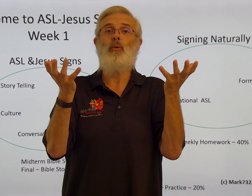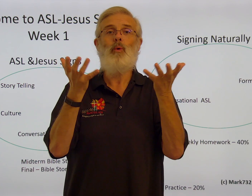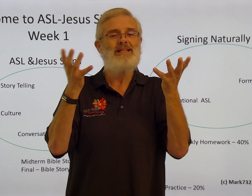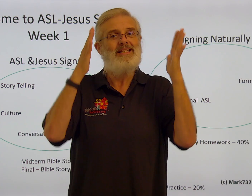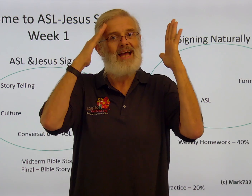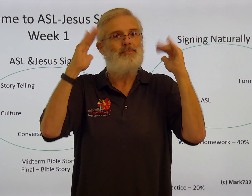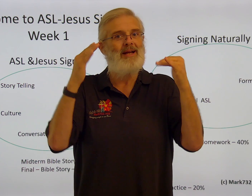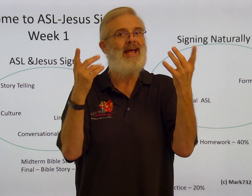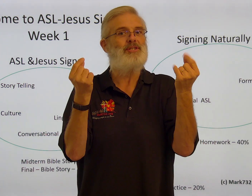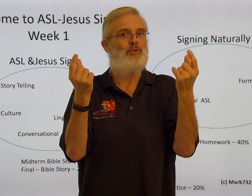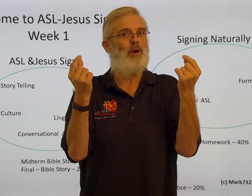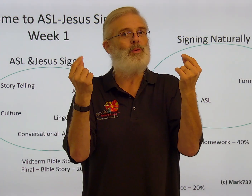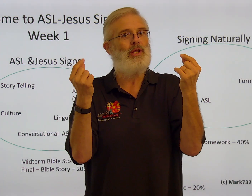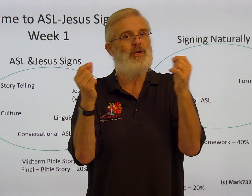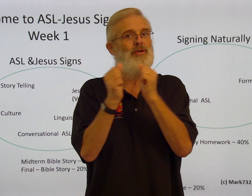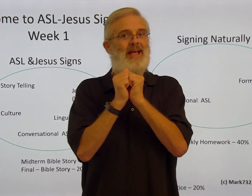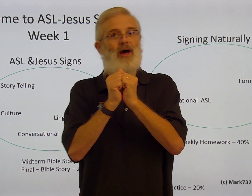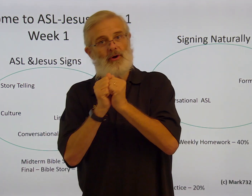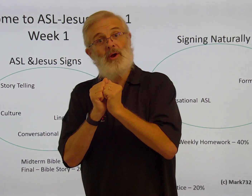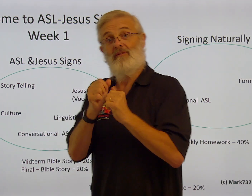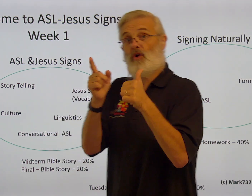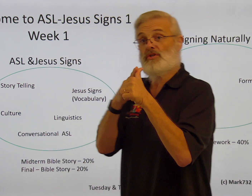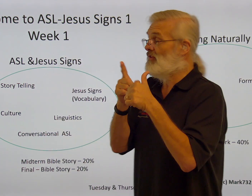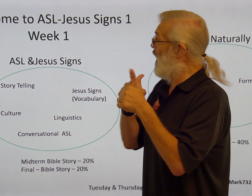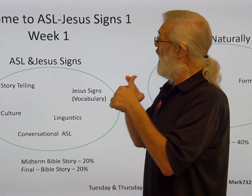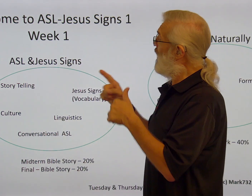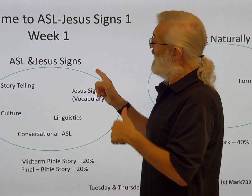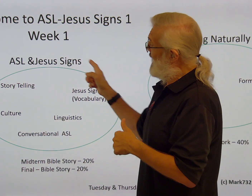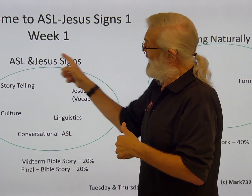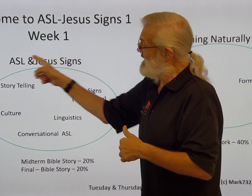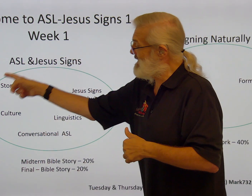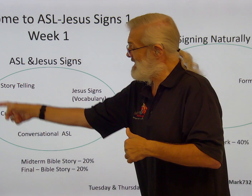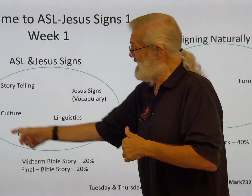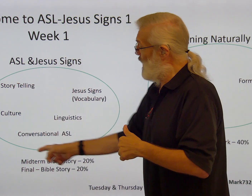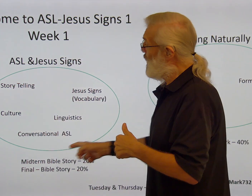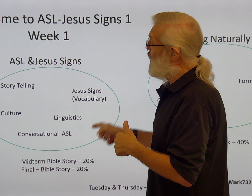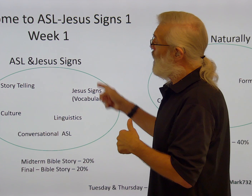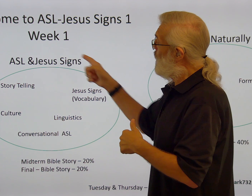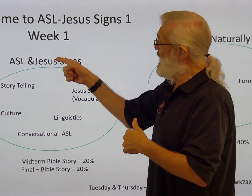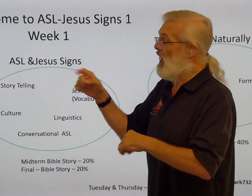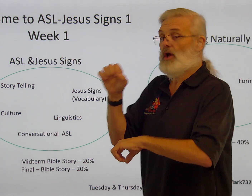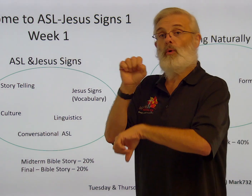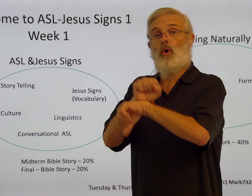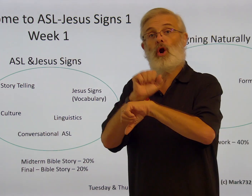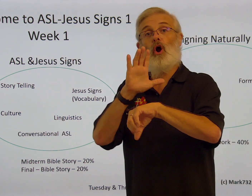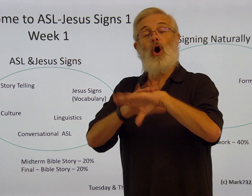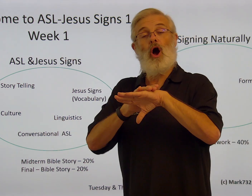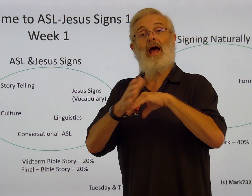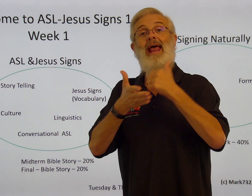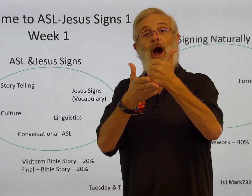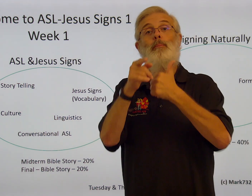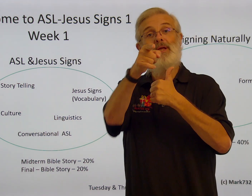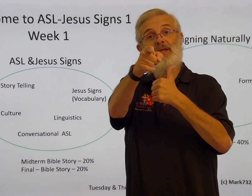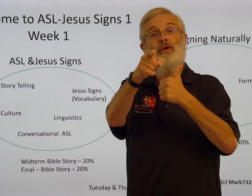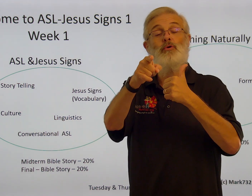the expectation? What are we gonna do together? First of all, is this here. We are going to work on helping you be able